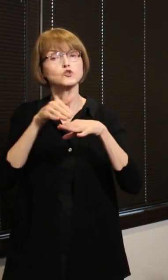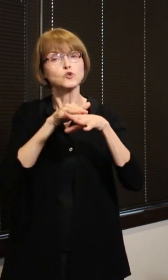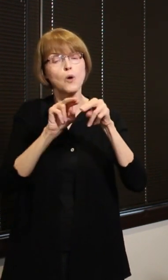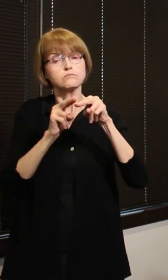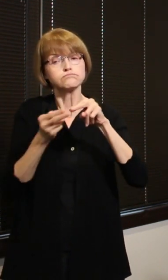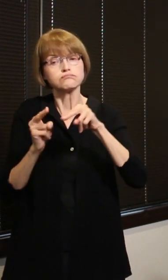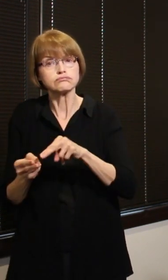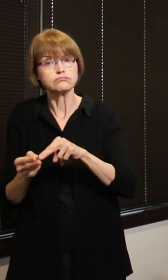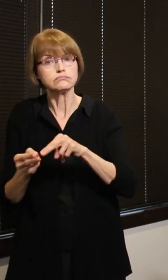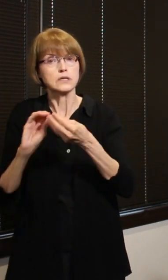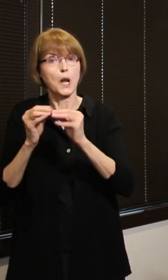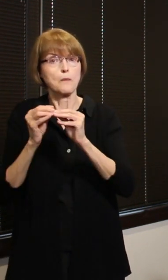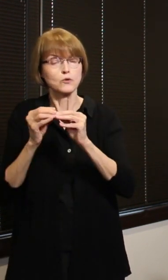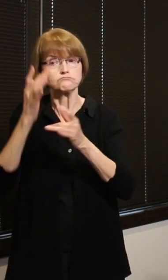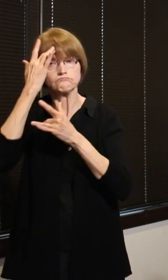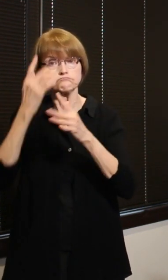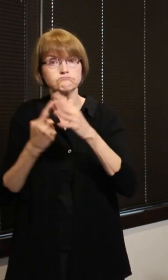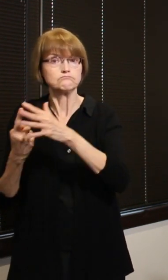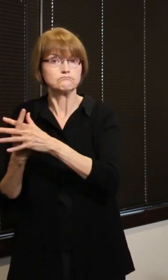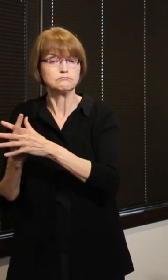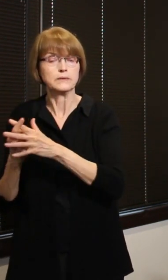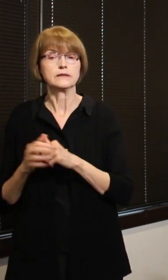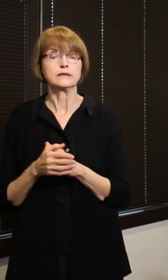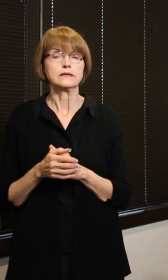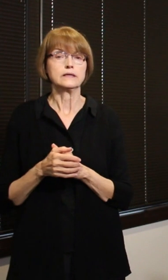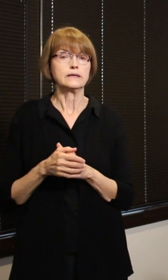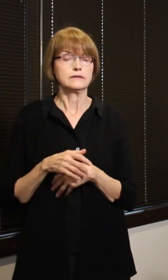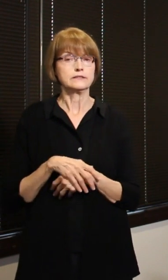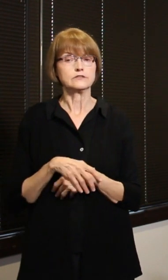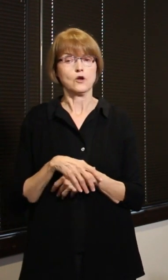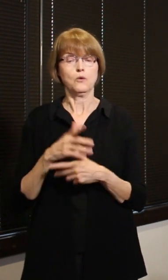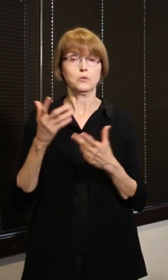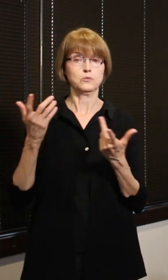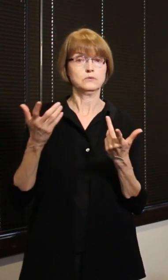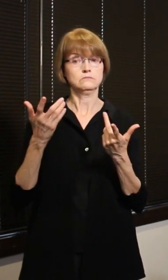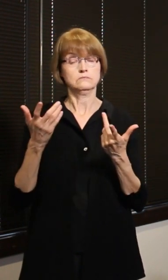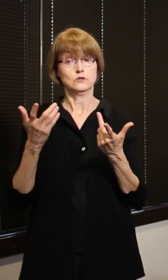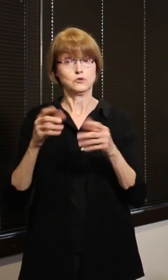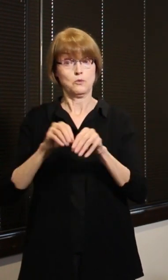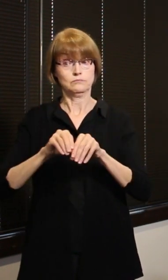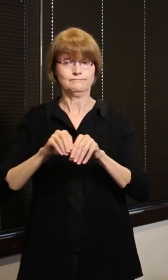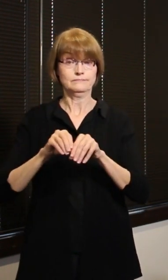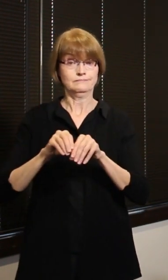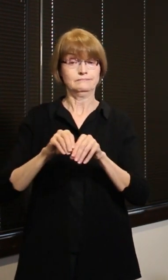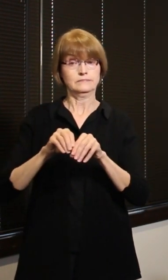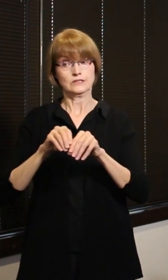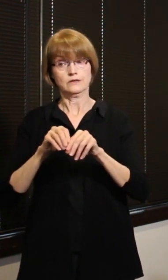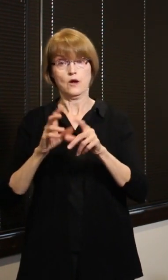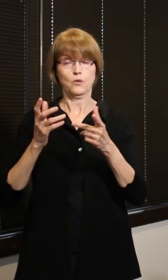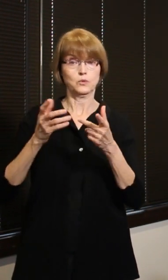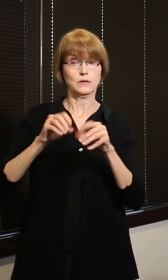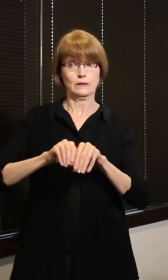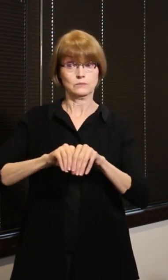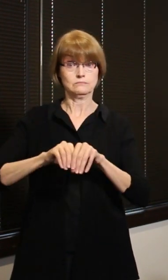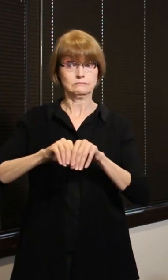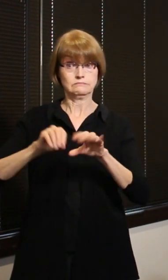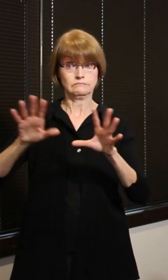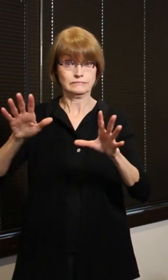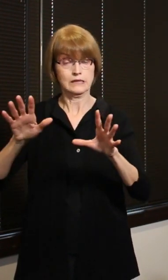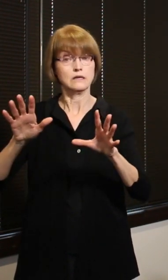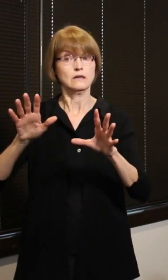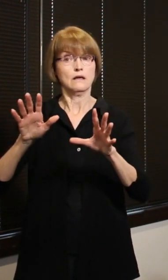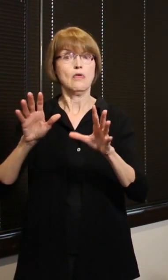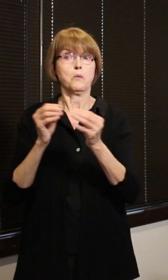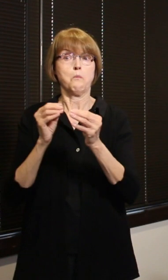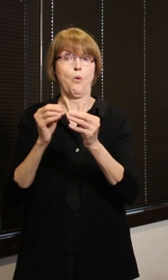that's if we calculated that the transmission rate was going to be higher, that it would be a slower decline. And of course, that